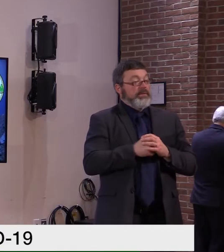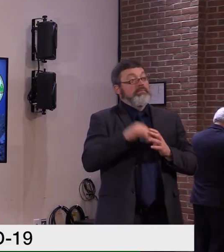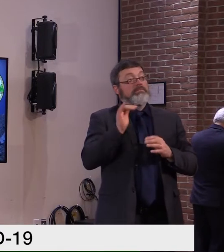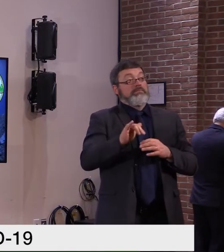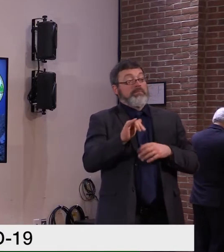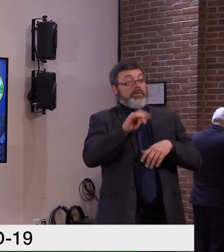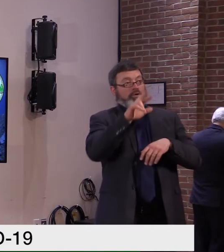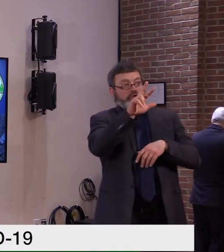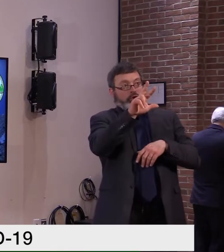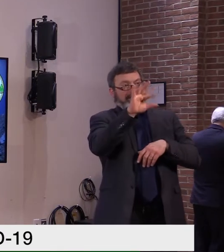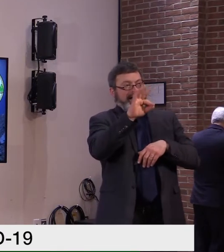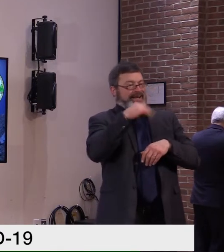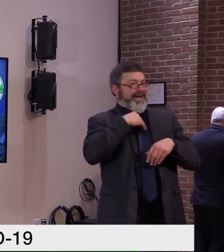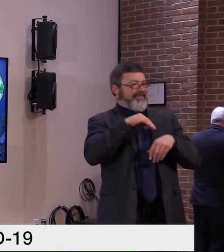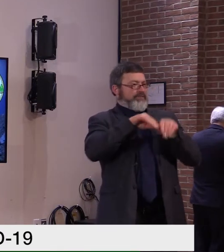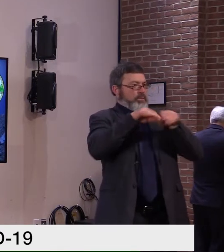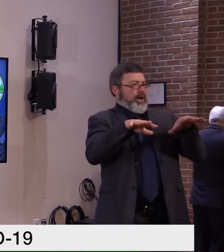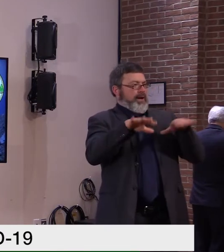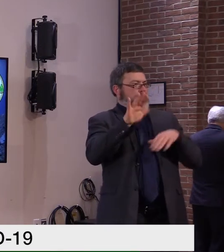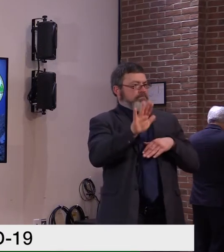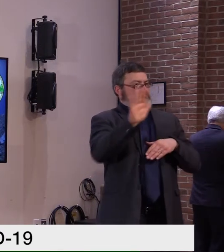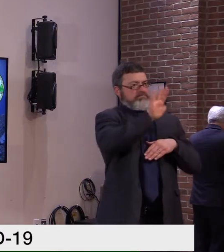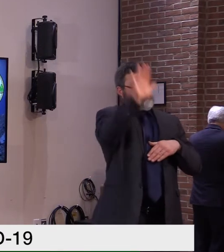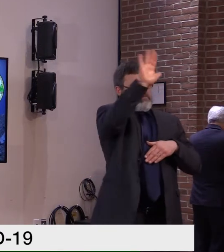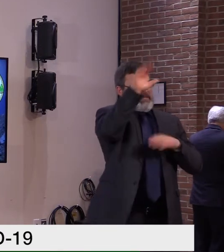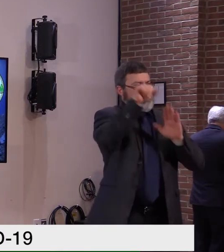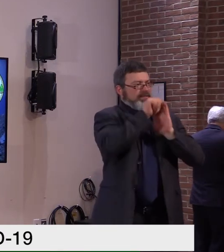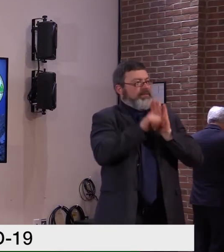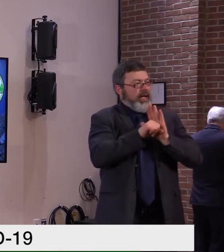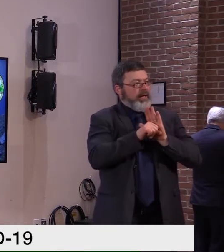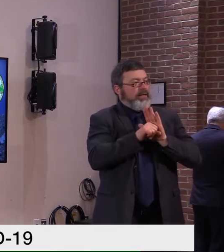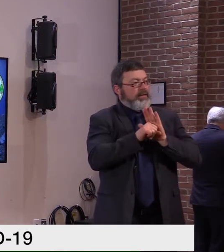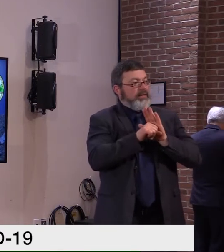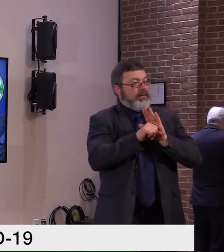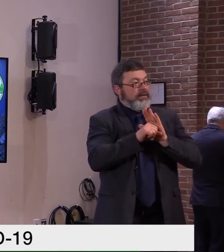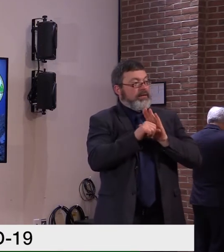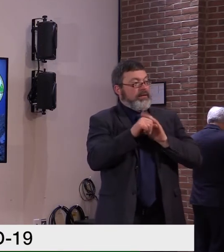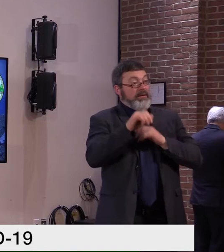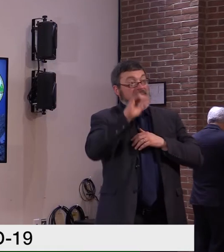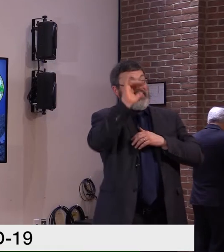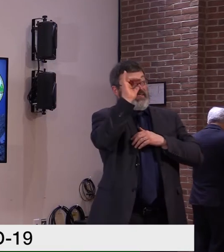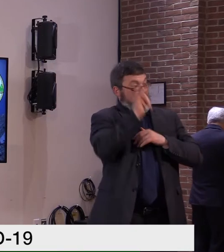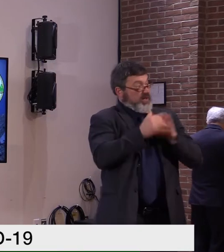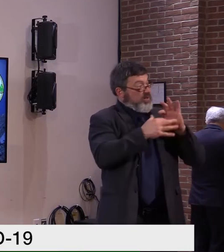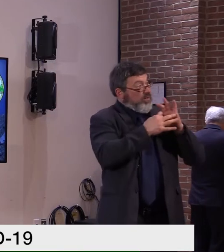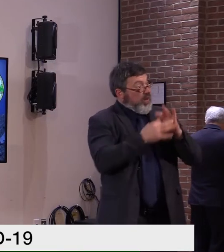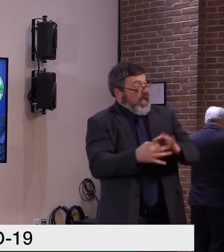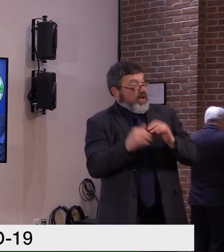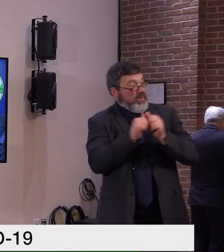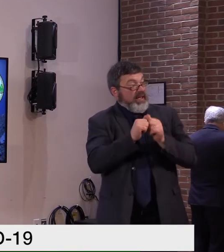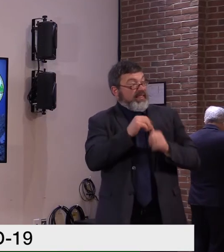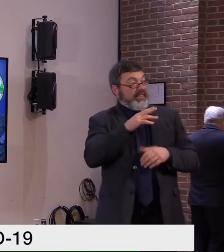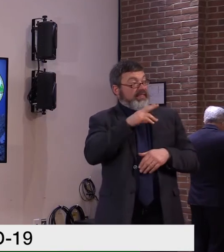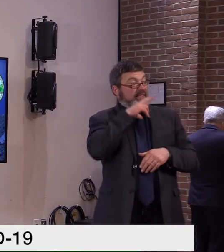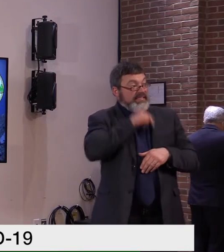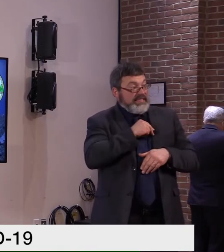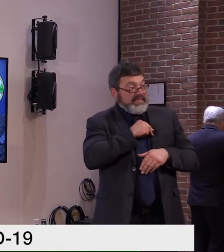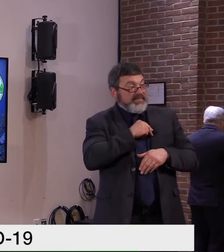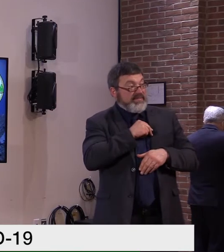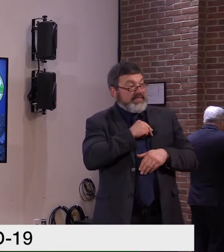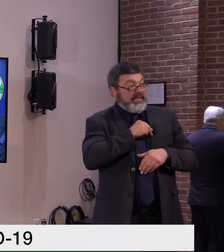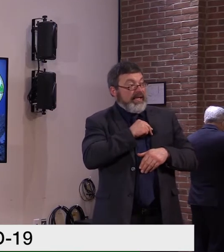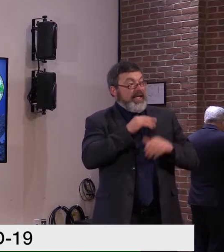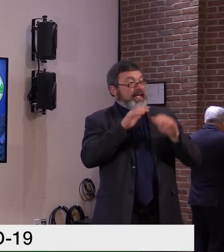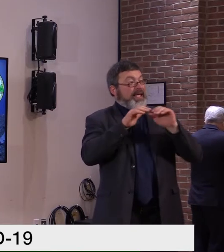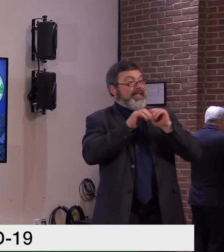of these is our first situation related to a Thanksgiving dinner party that was celebrated early, but I can only hope